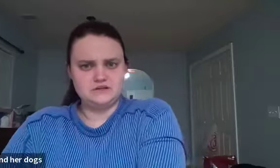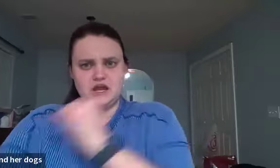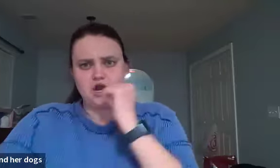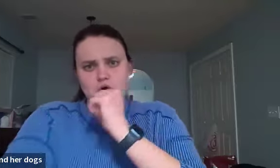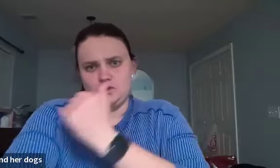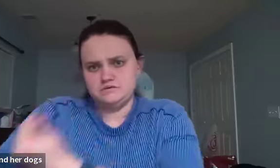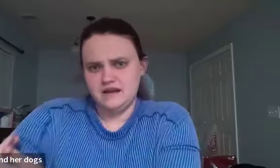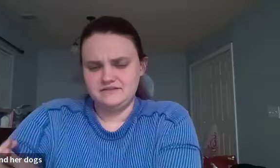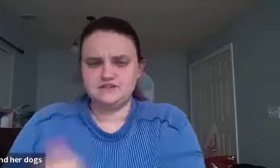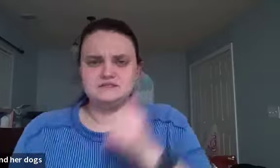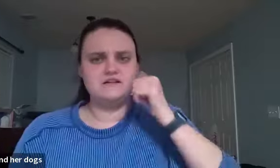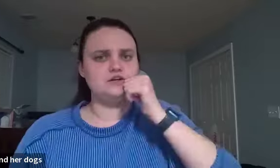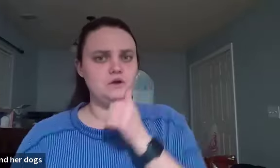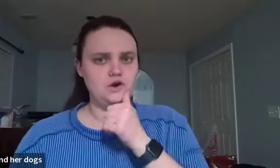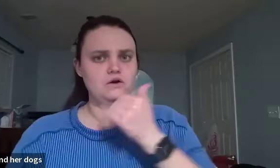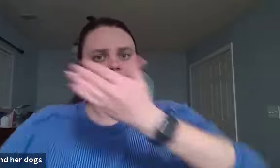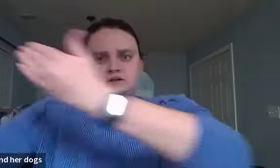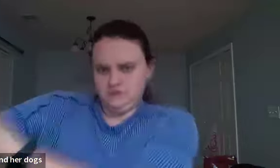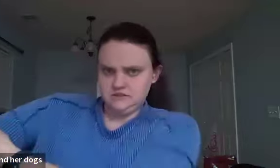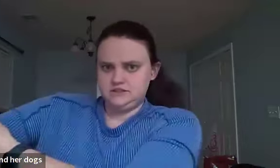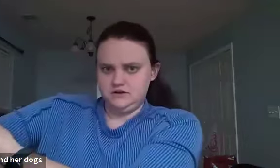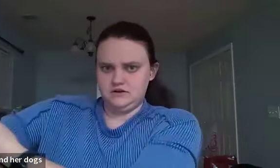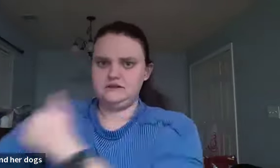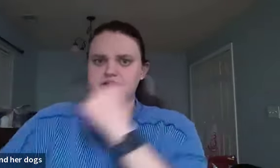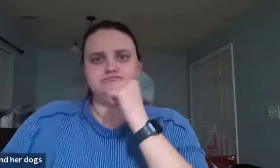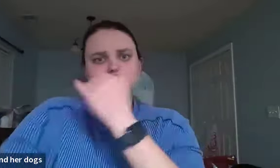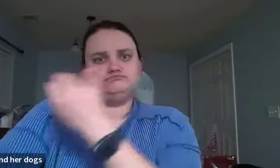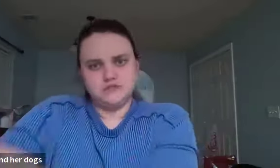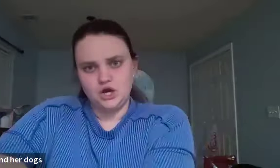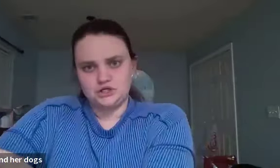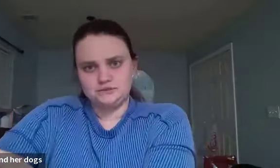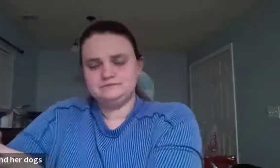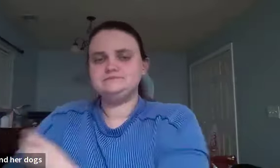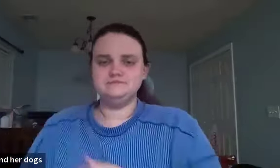into that girl kind of thing. So it's not like you're going girl, daughter. It's daughter.